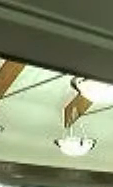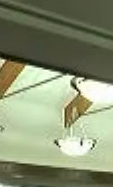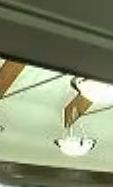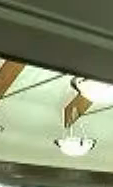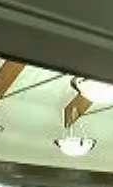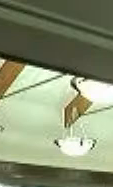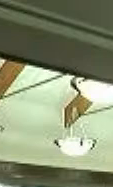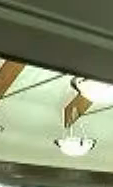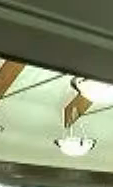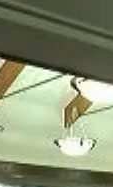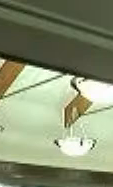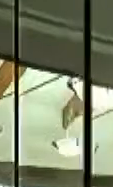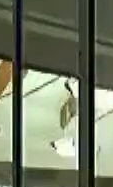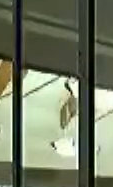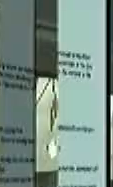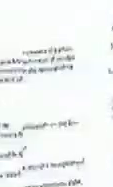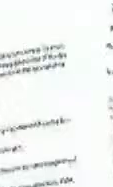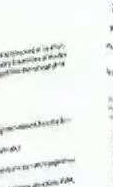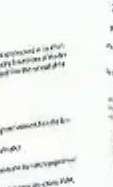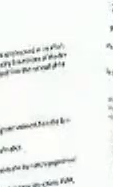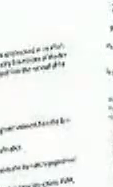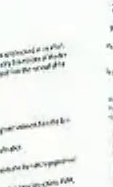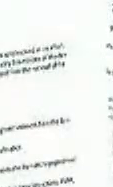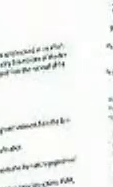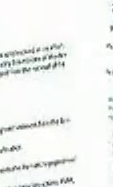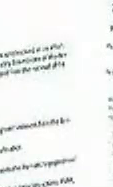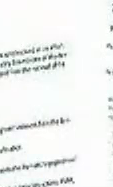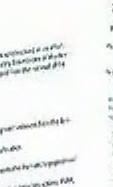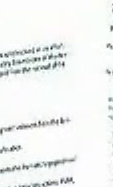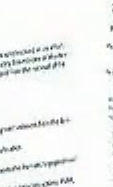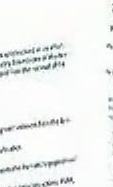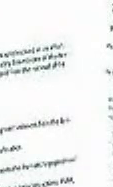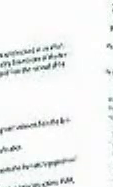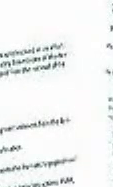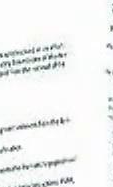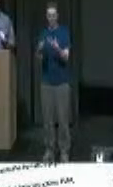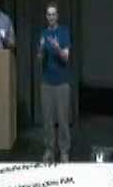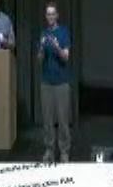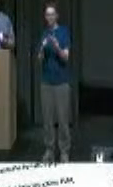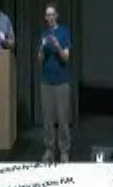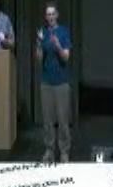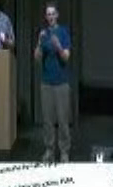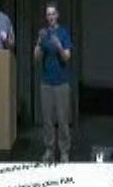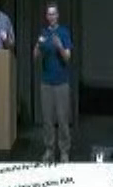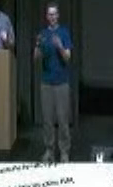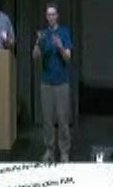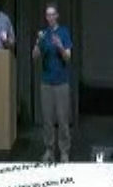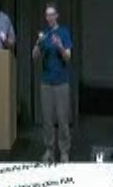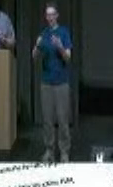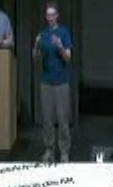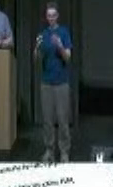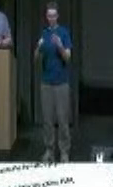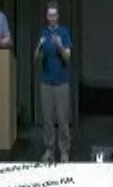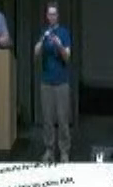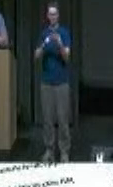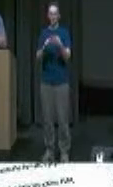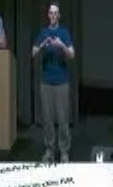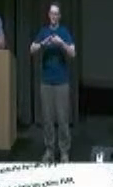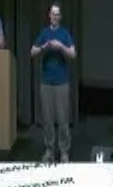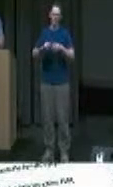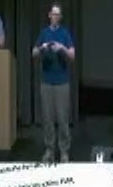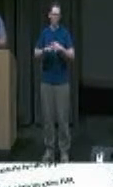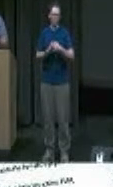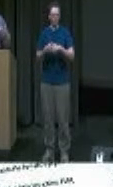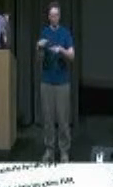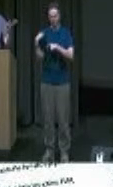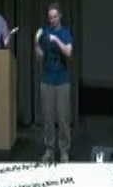the very beginning of asking when this was still something that most folks would call a pipe dream. Summit County